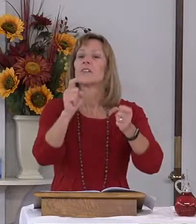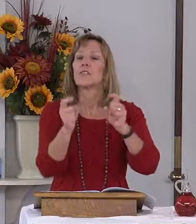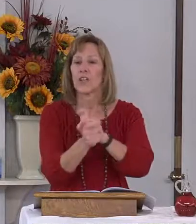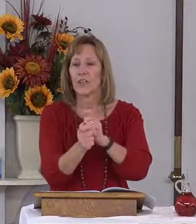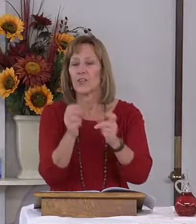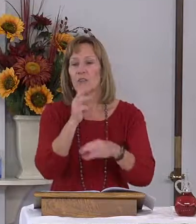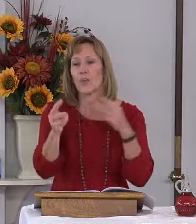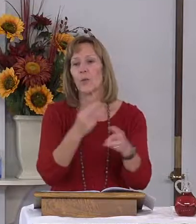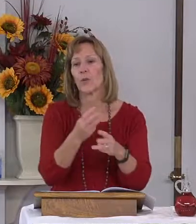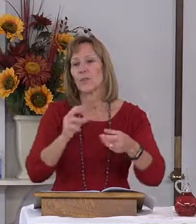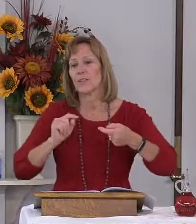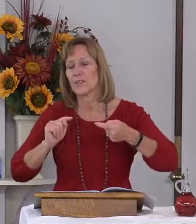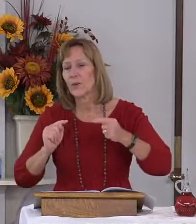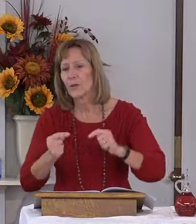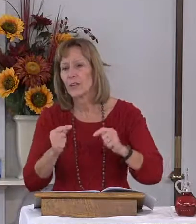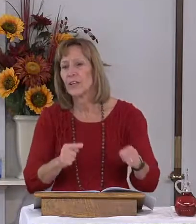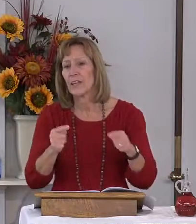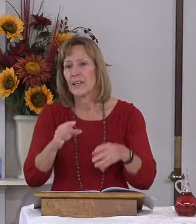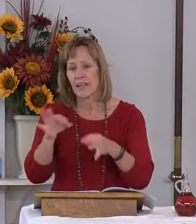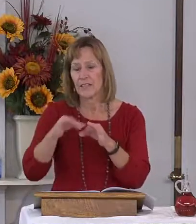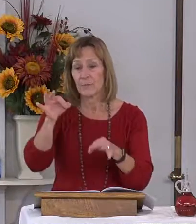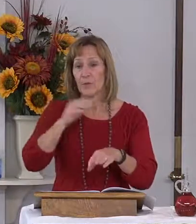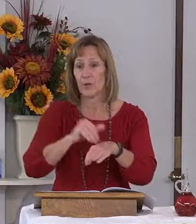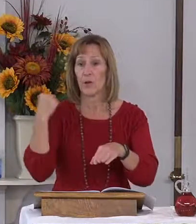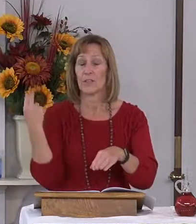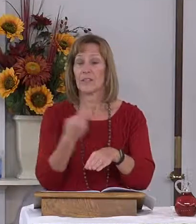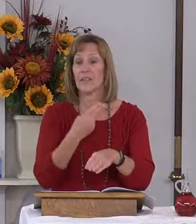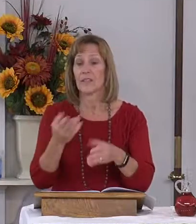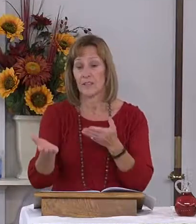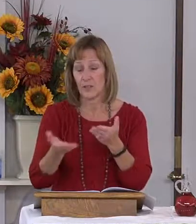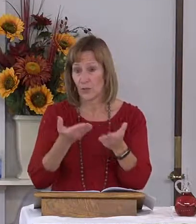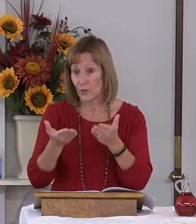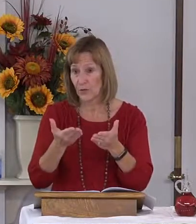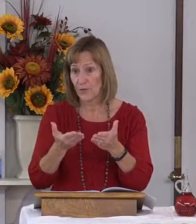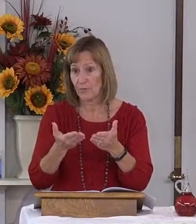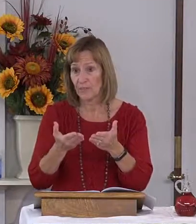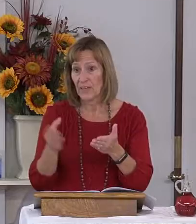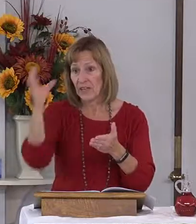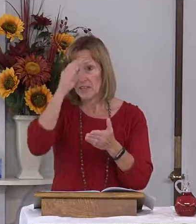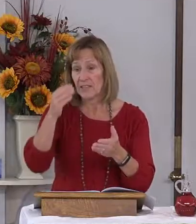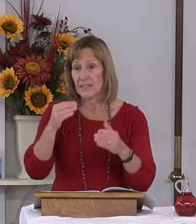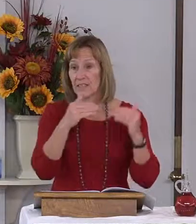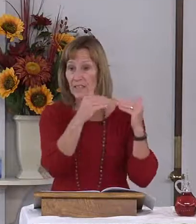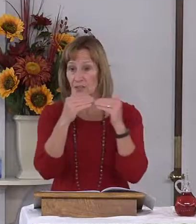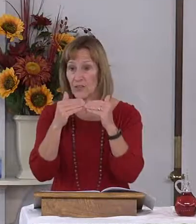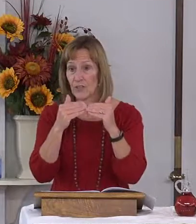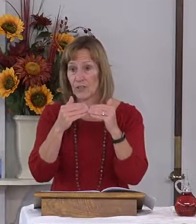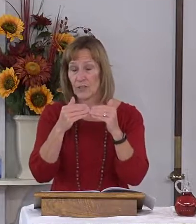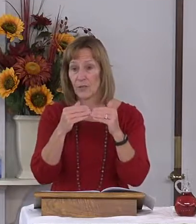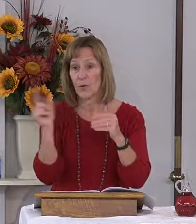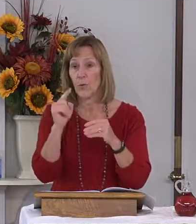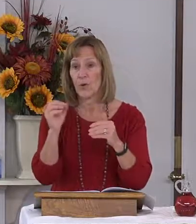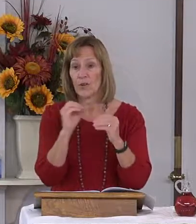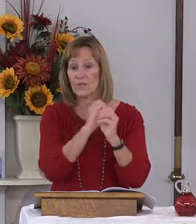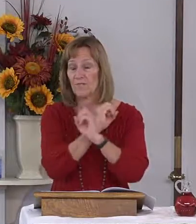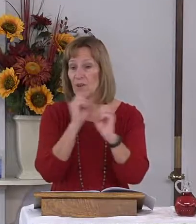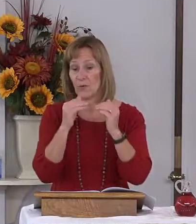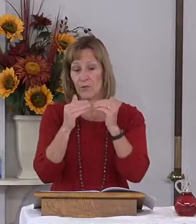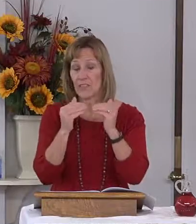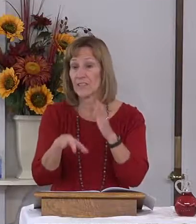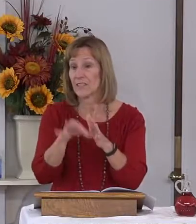hurting world as the Spirit calls us forth to serve and to seek justice where no justice is